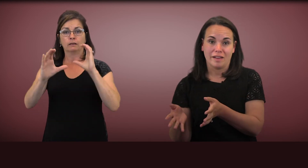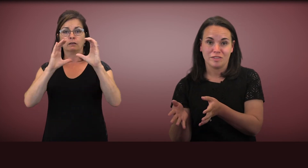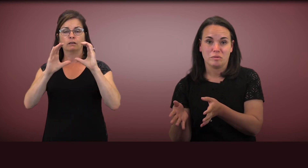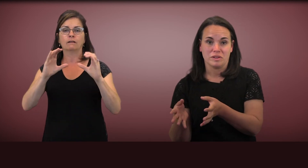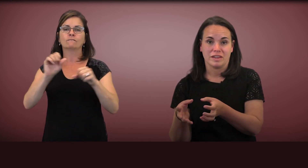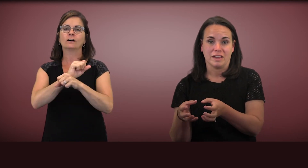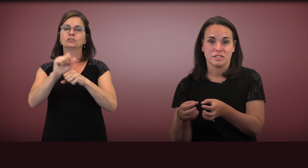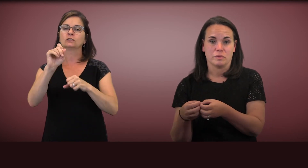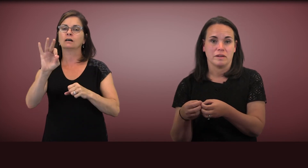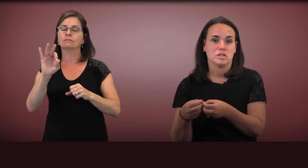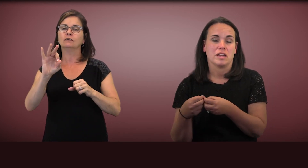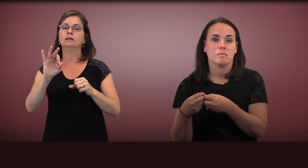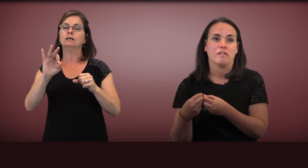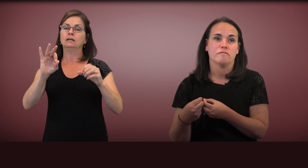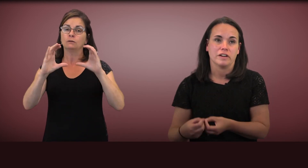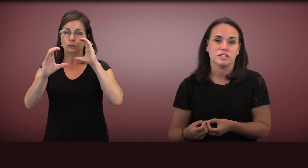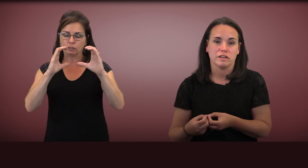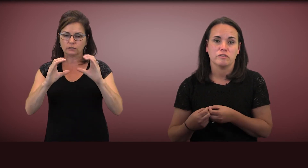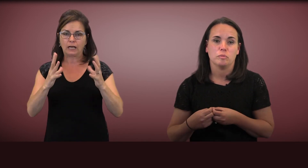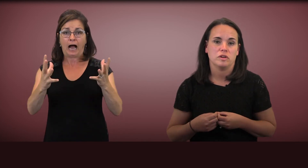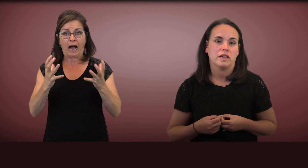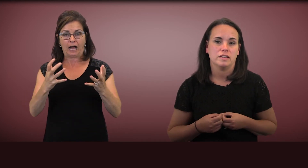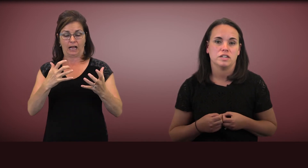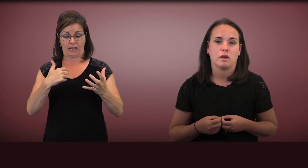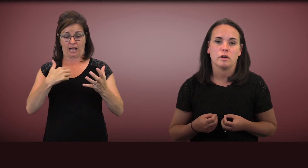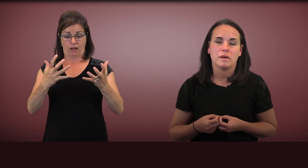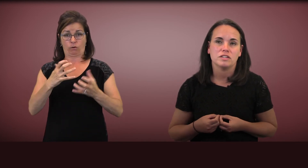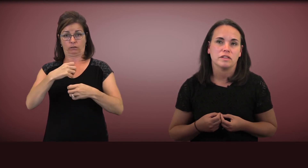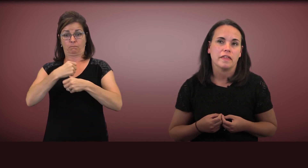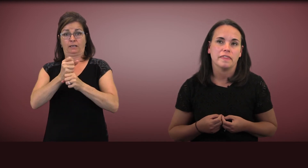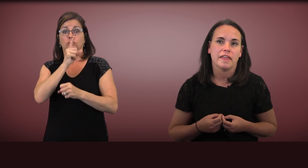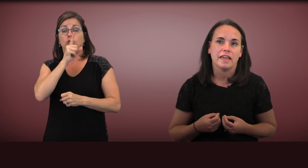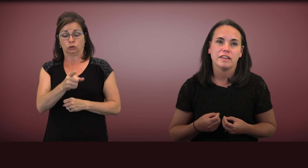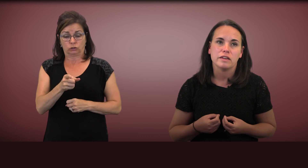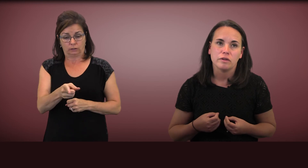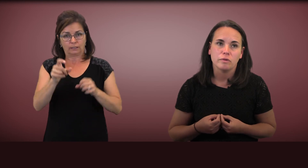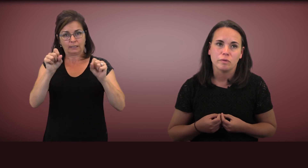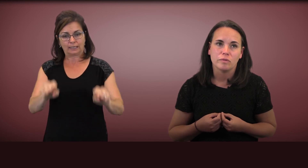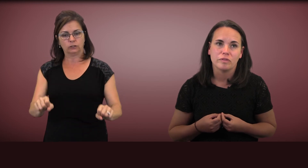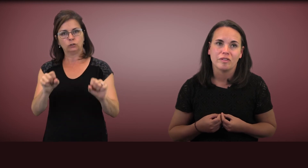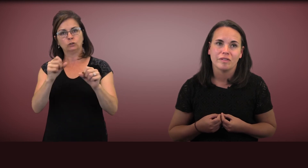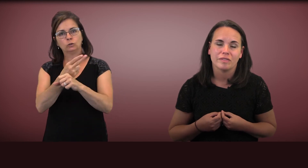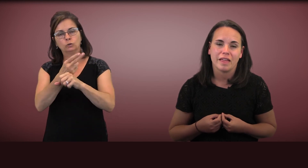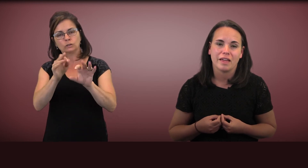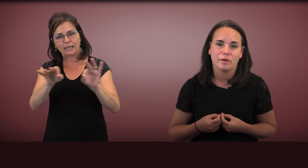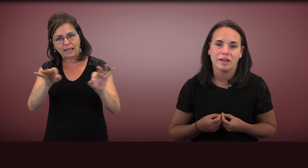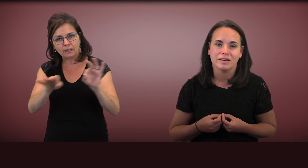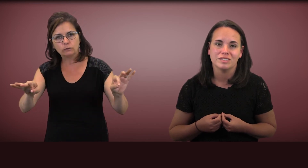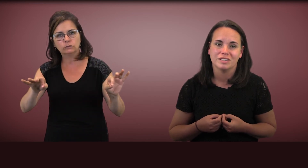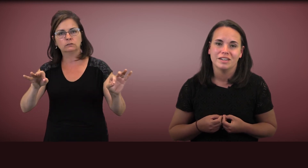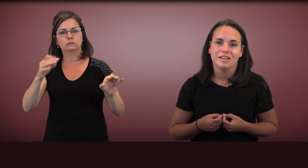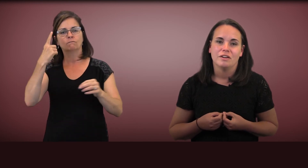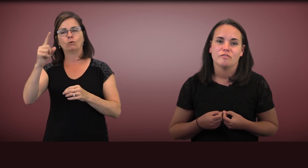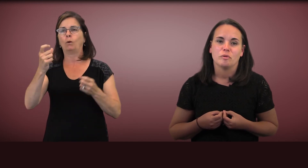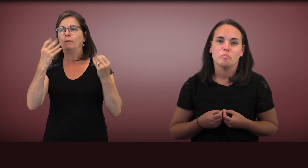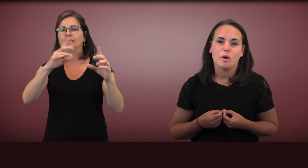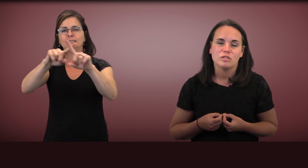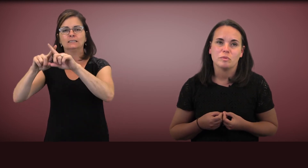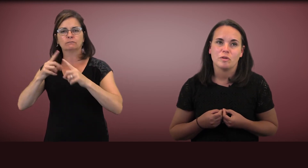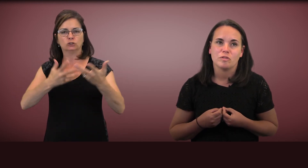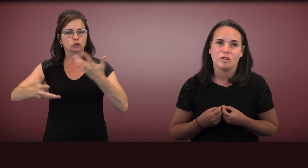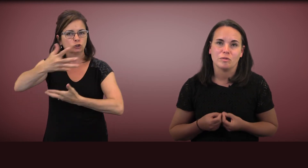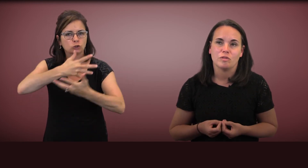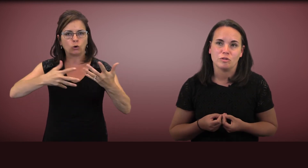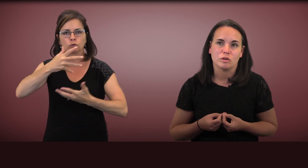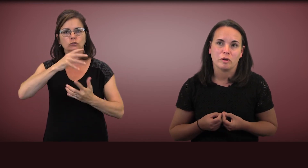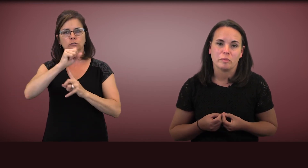the child's communication, when I'm talking about function of communication, I want to make sure that they can use language for